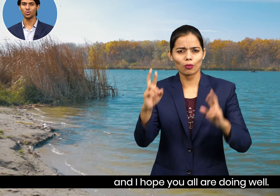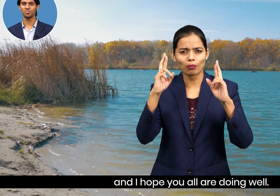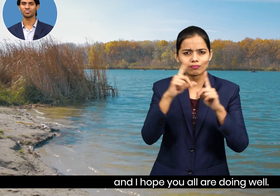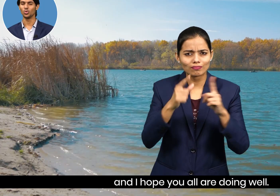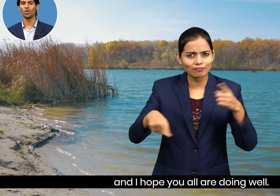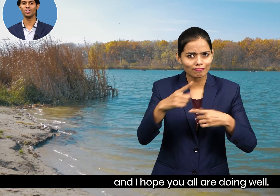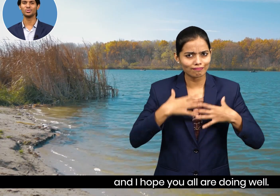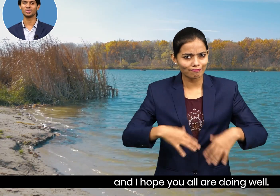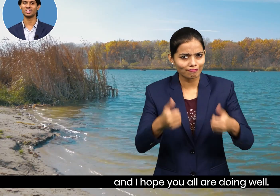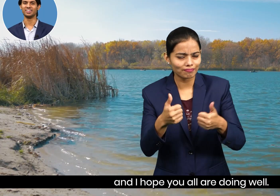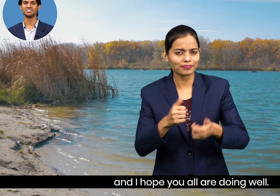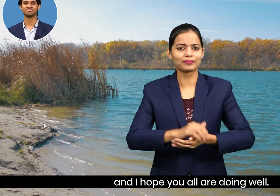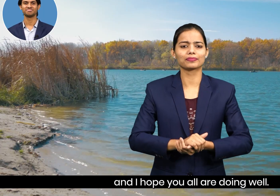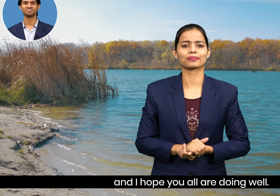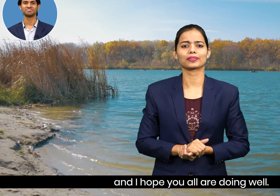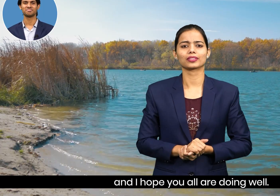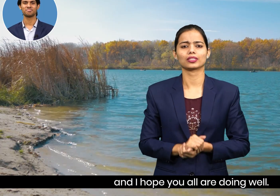And I hope you all are doing well.